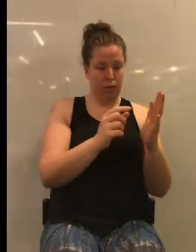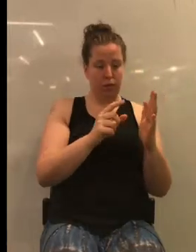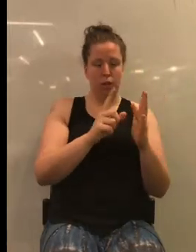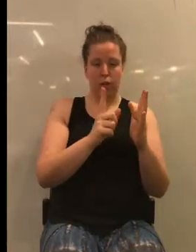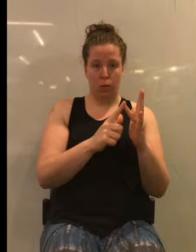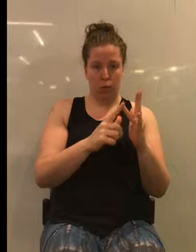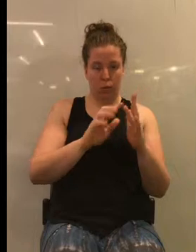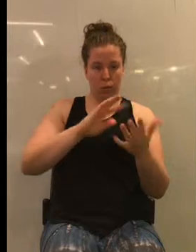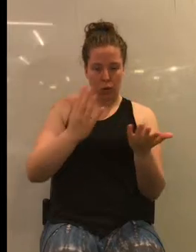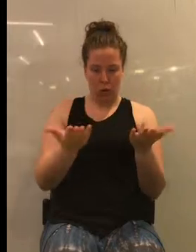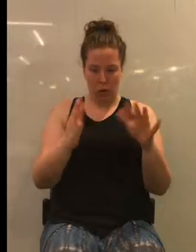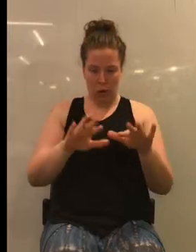orientation,